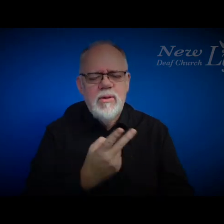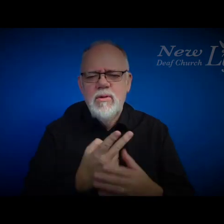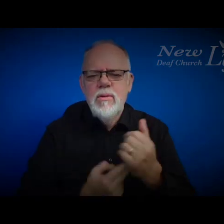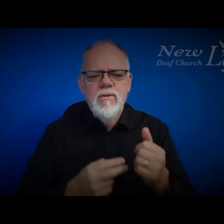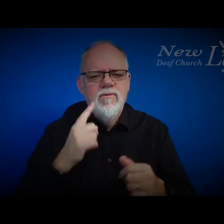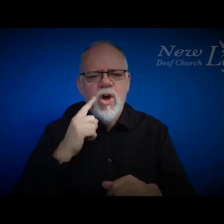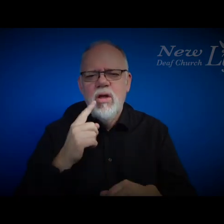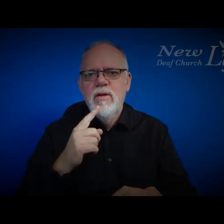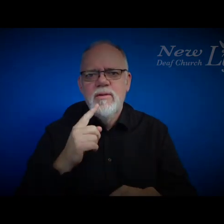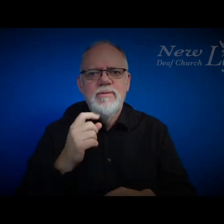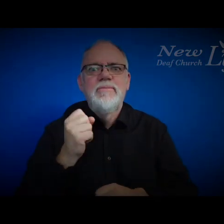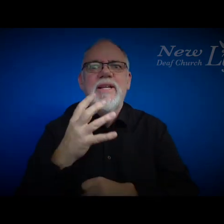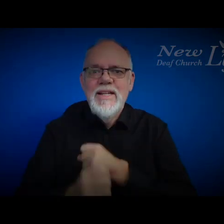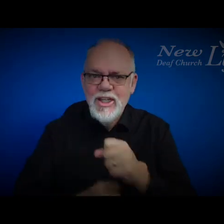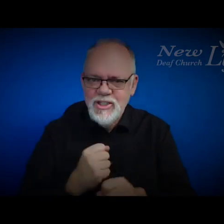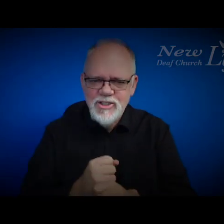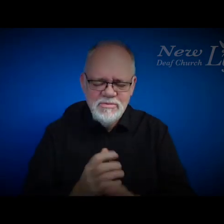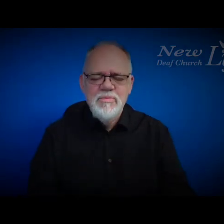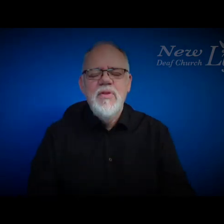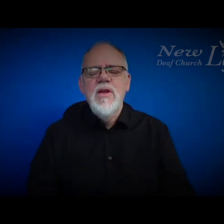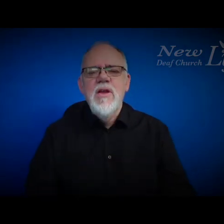I've known both of them for many, many years.